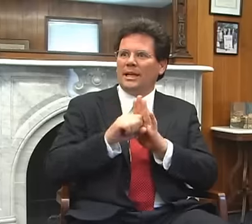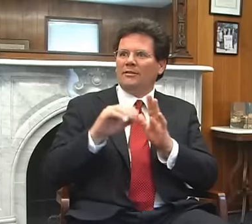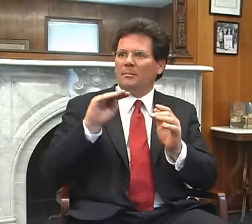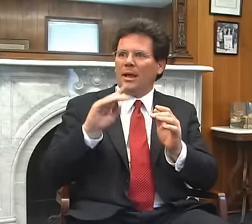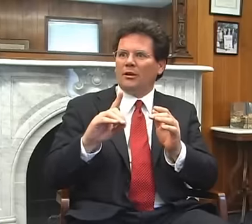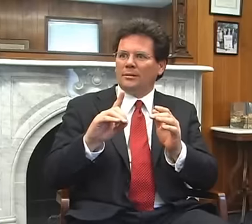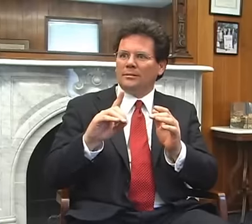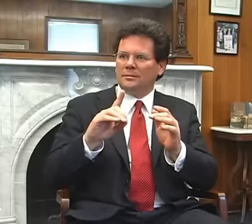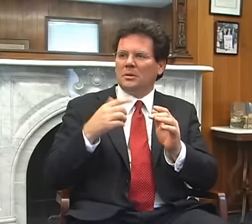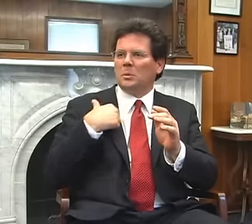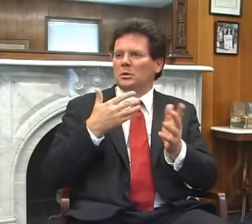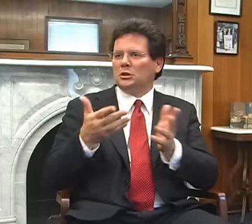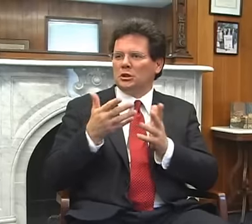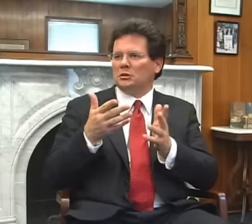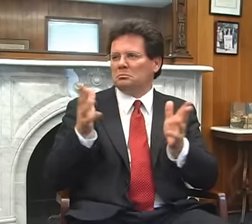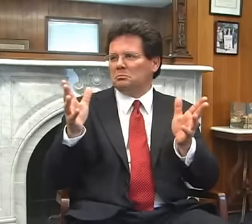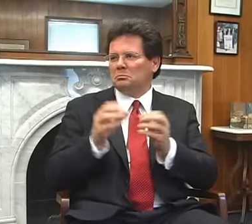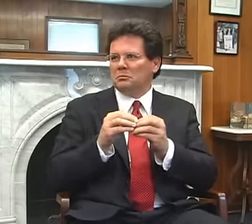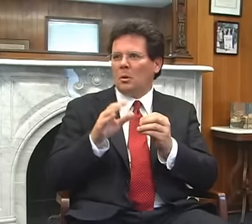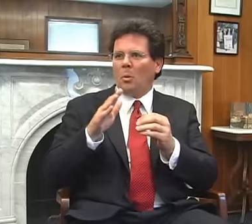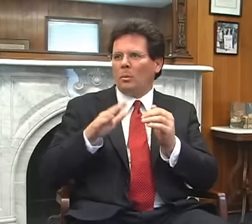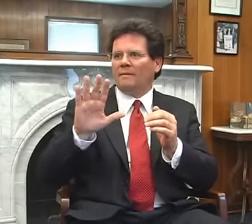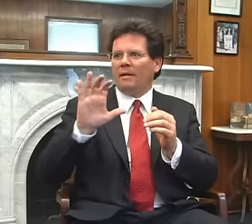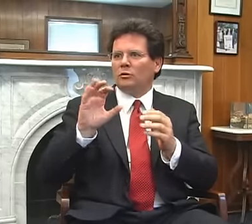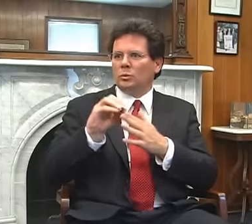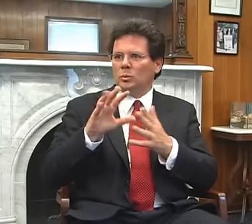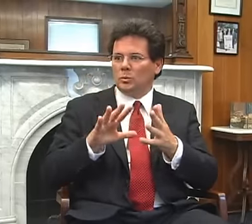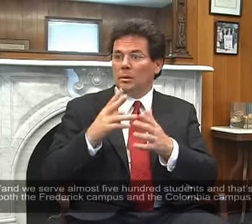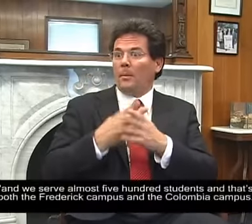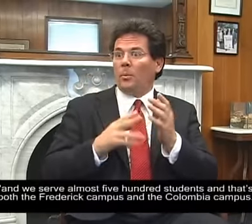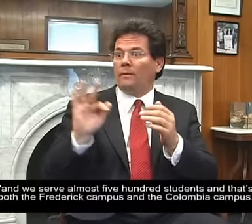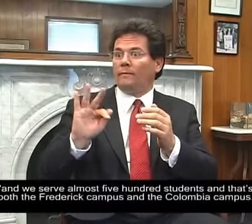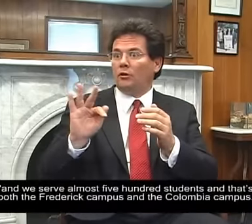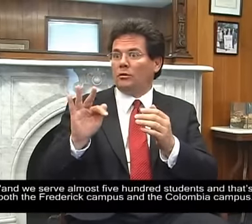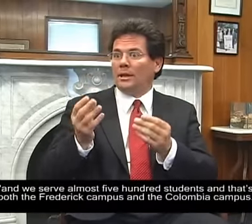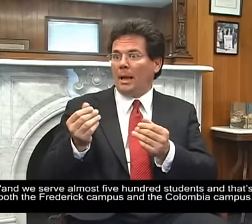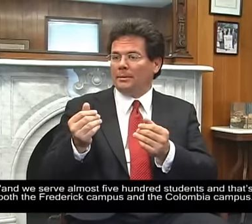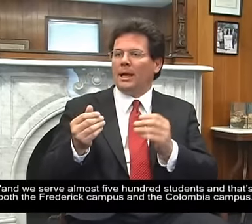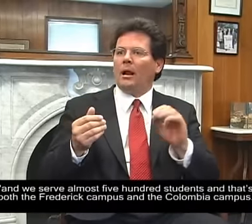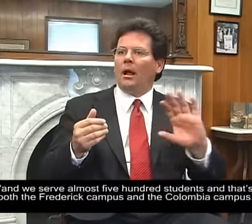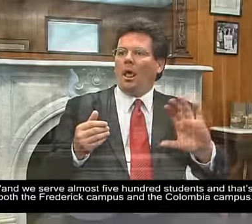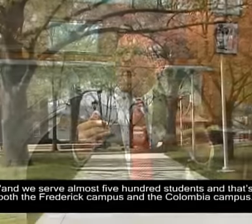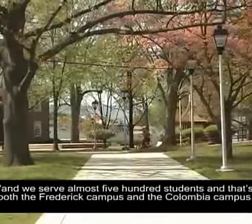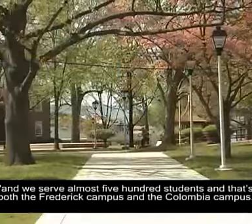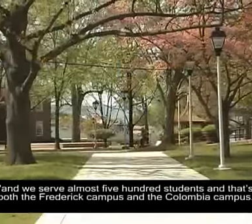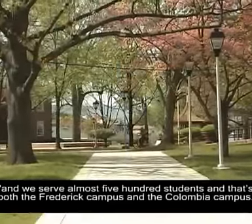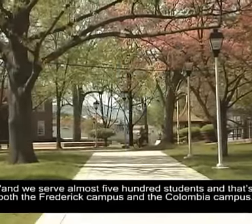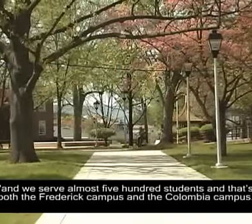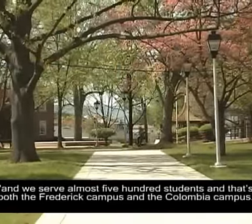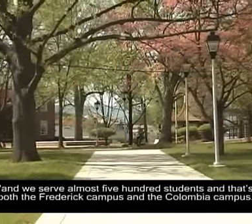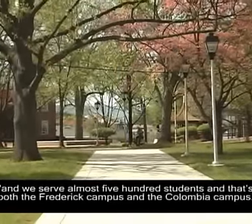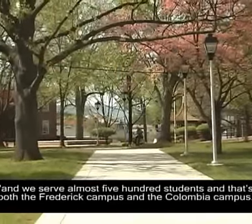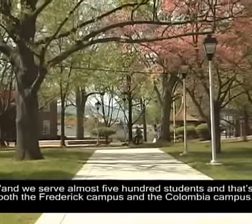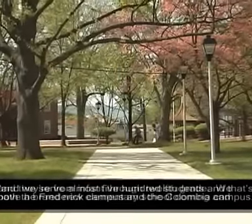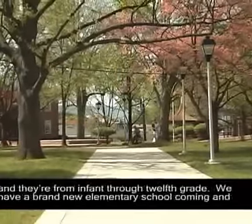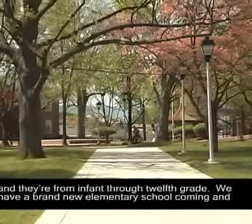from all around the state of Maryland. And we serve almost 500 students, and that's both the Frederick campus and the Columbia campus,